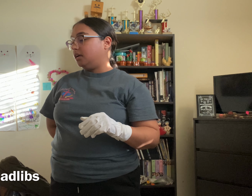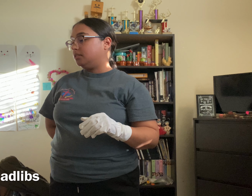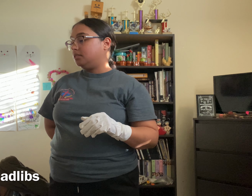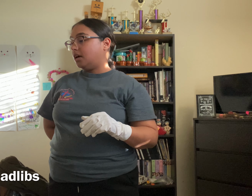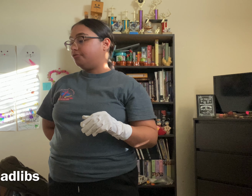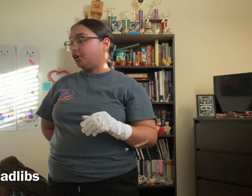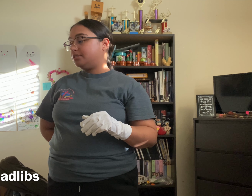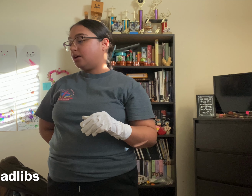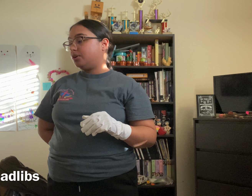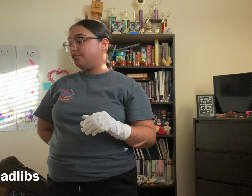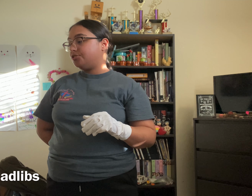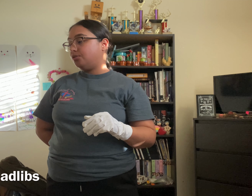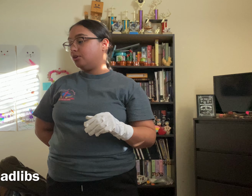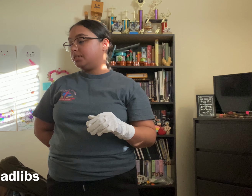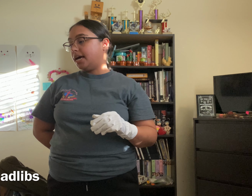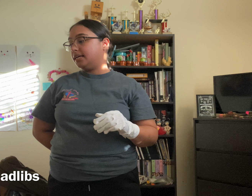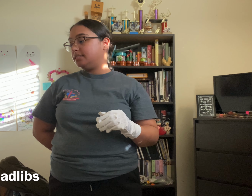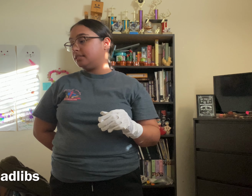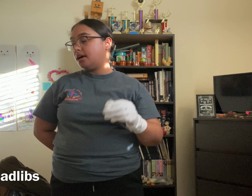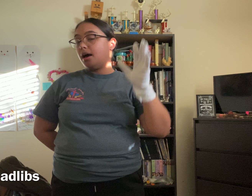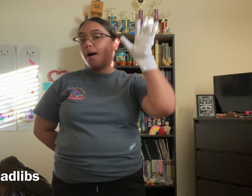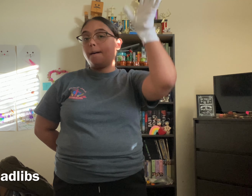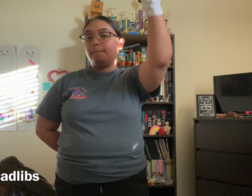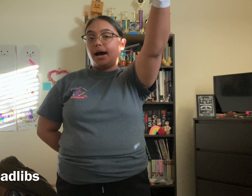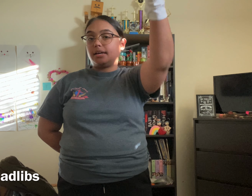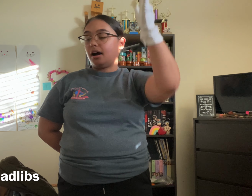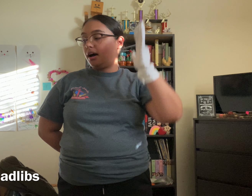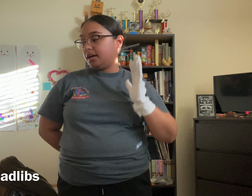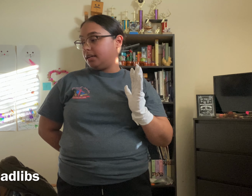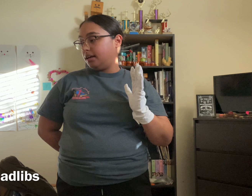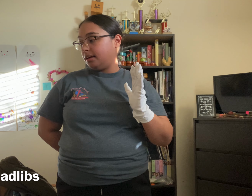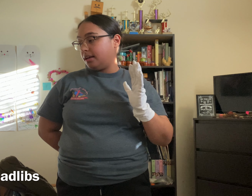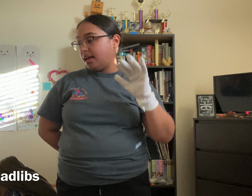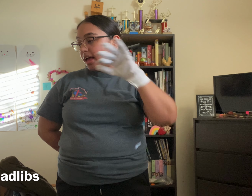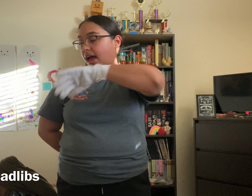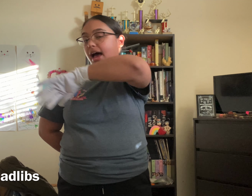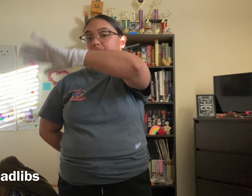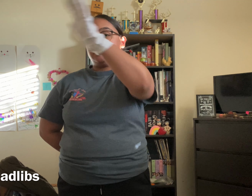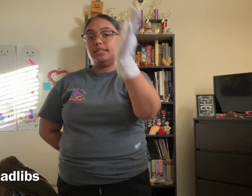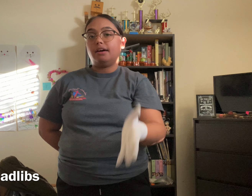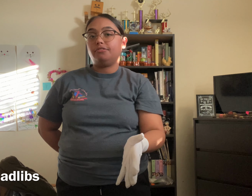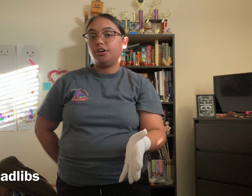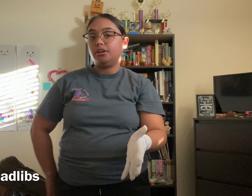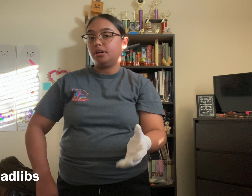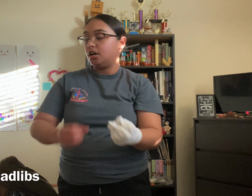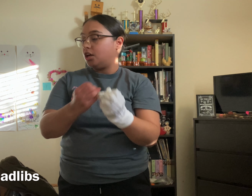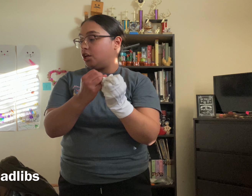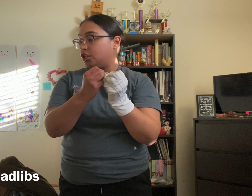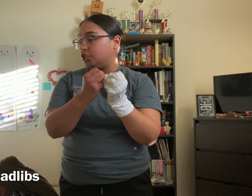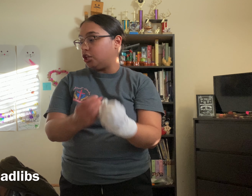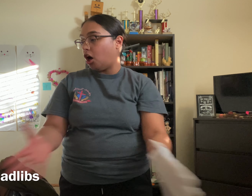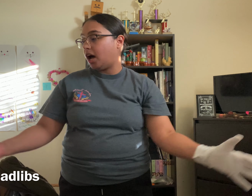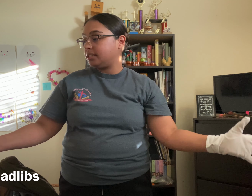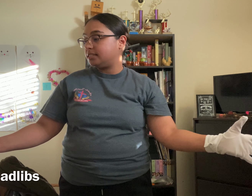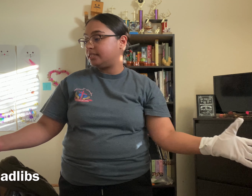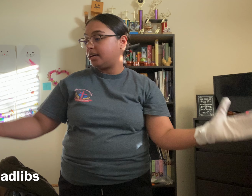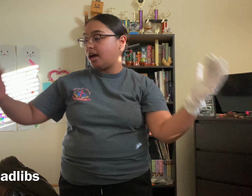And a verse that one of the solos says, my God has never lost